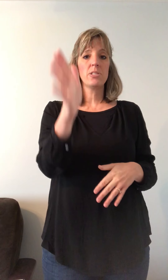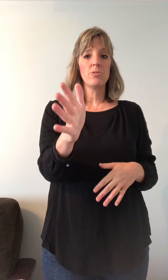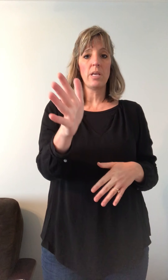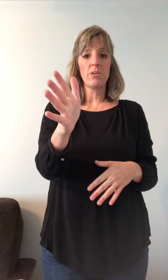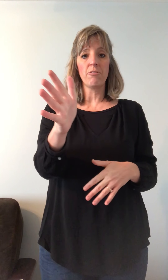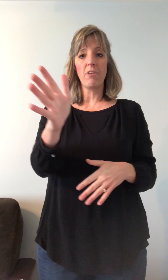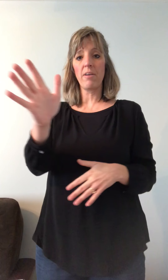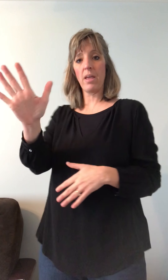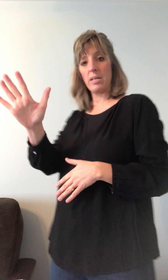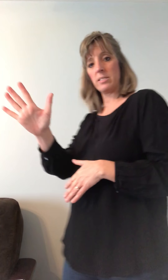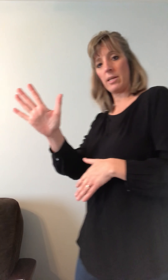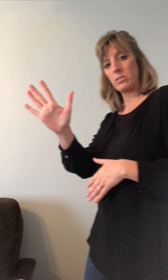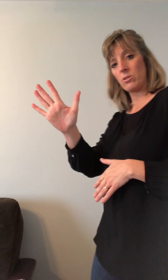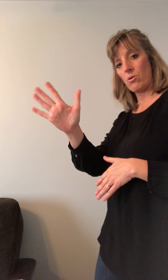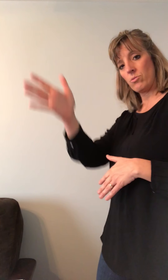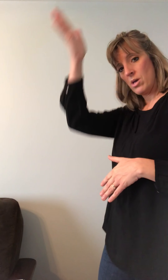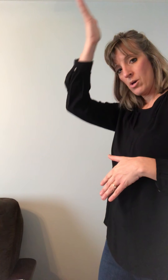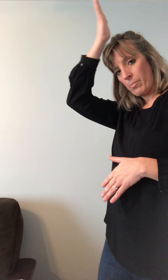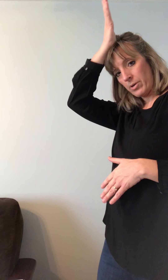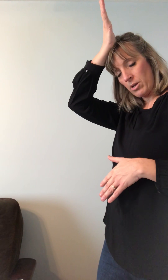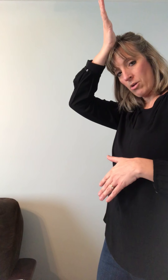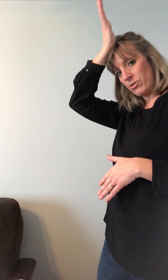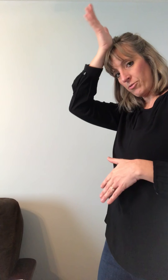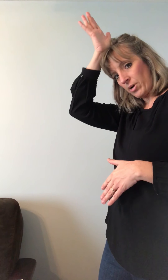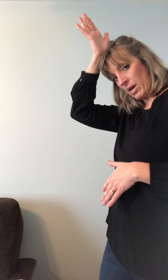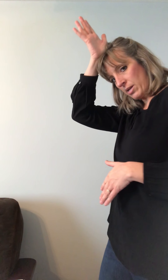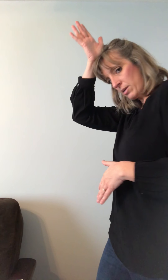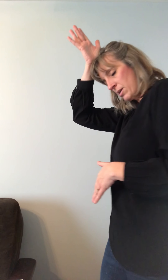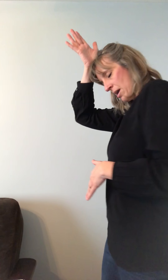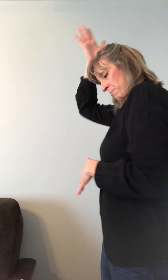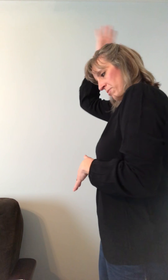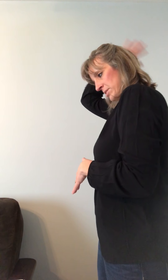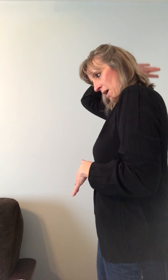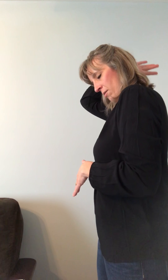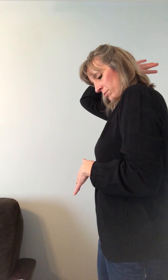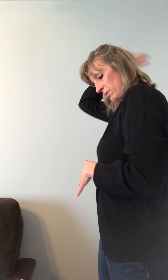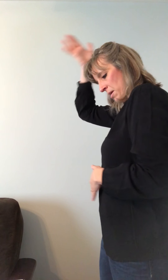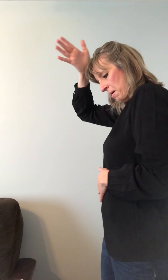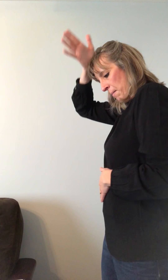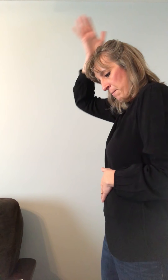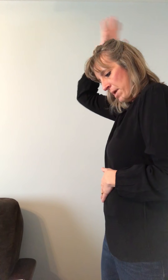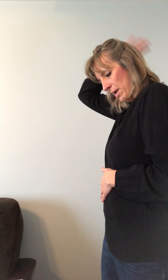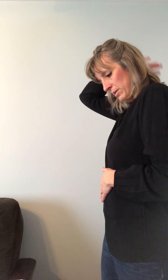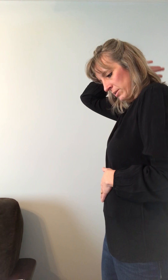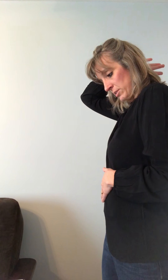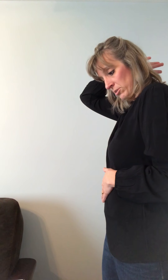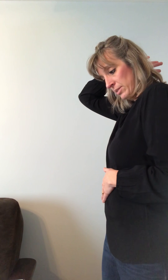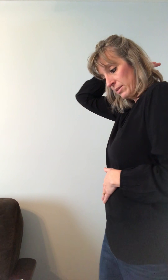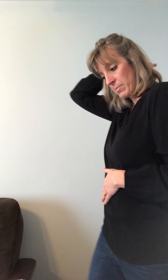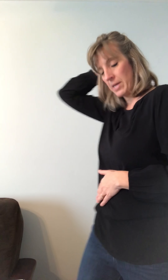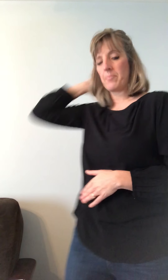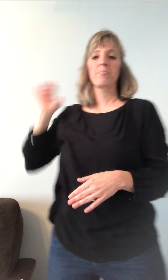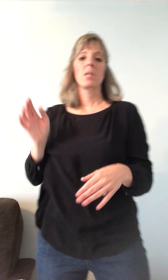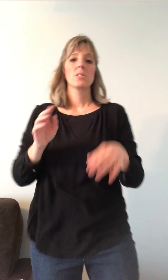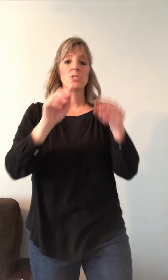you take your 5 hands like so, put it on your forehead and move it down. Mane, because it looks like the mane.